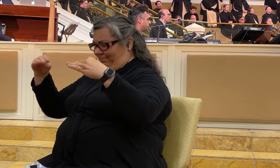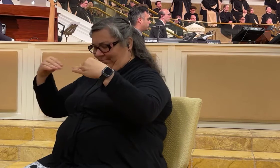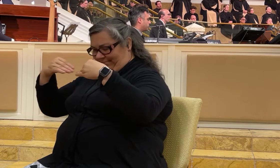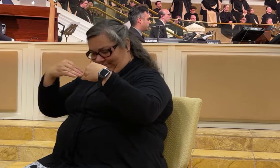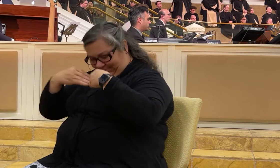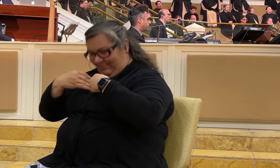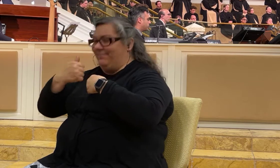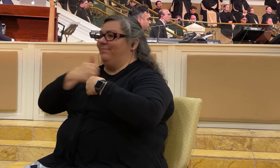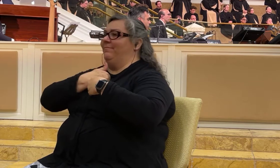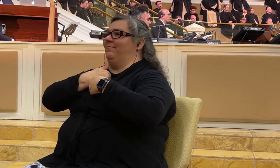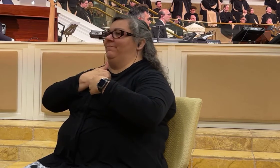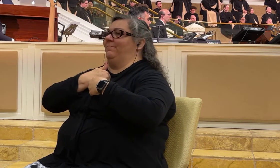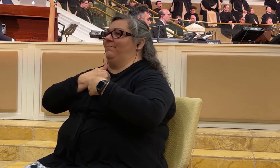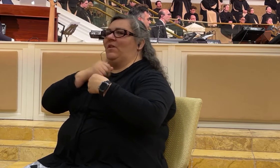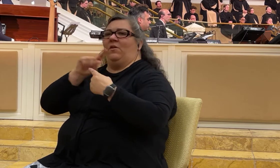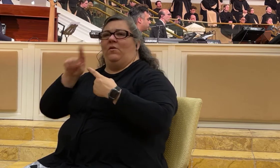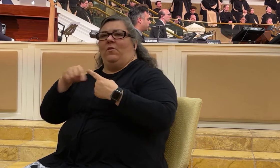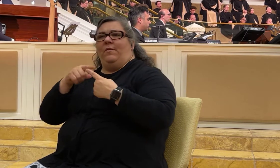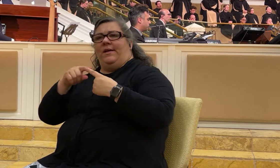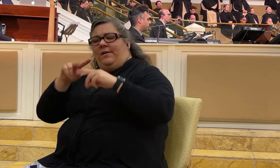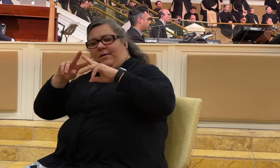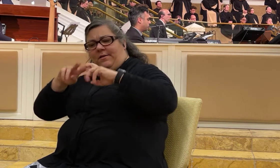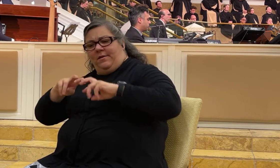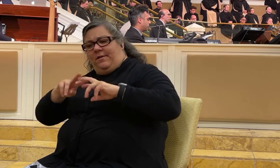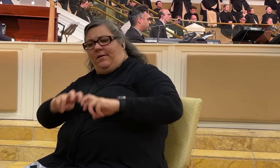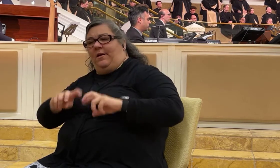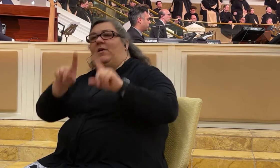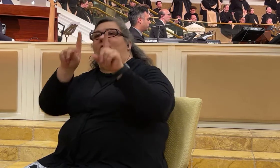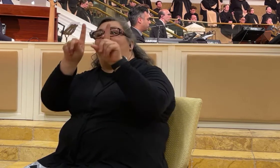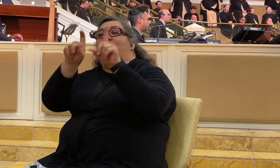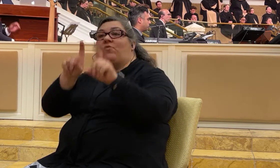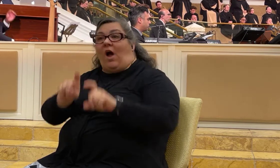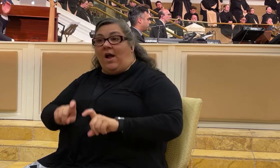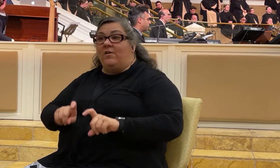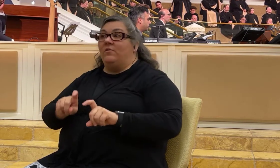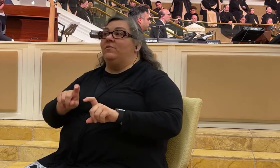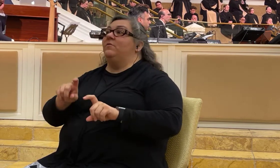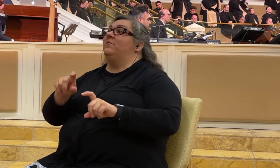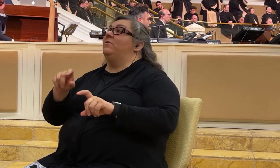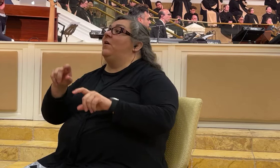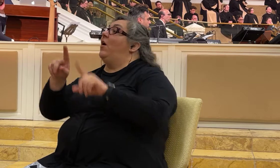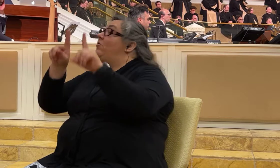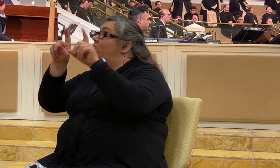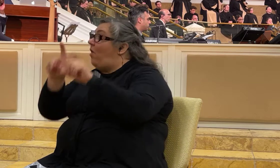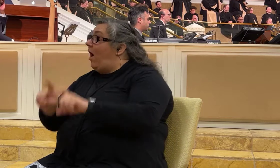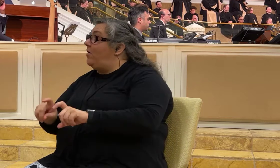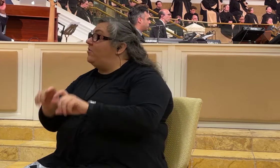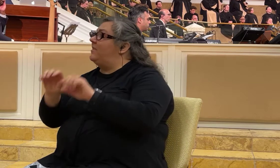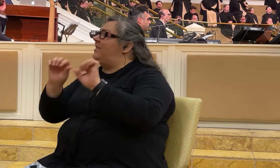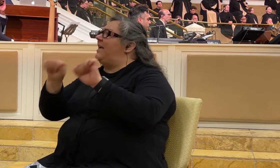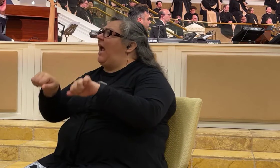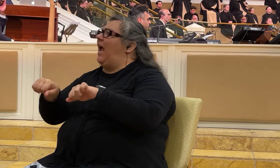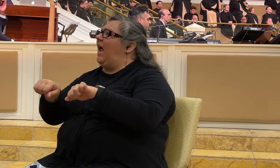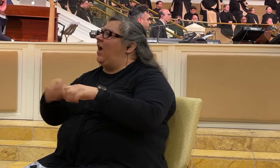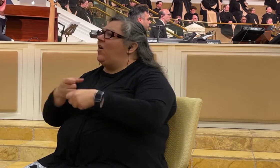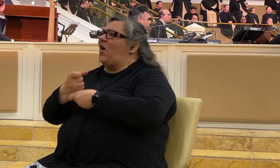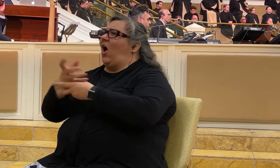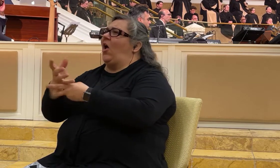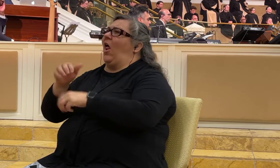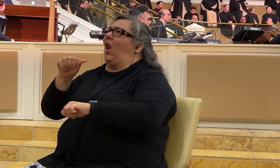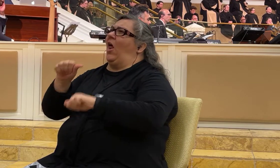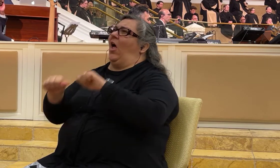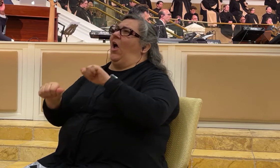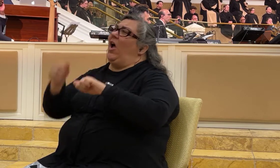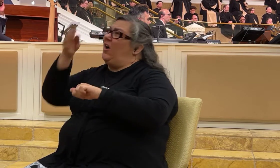so, when you get into trials, trials can engender doubt as to God's